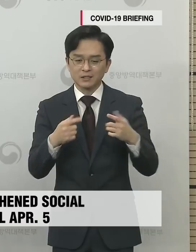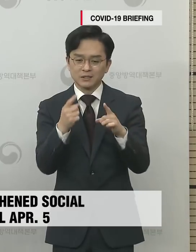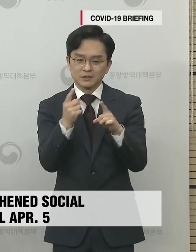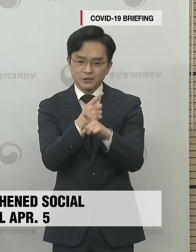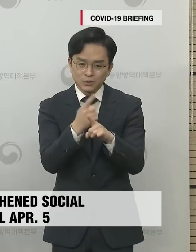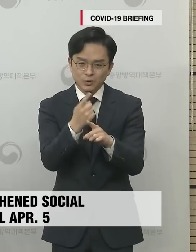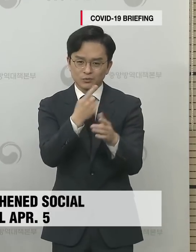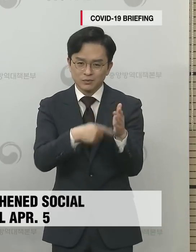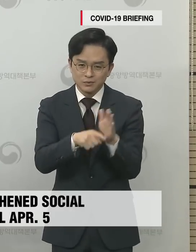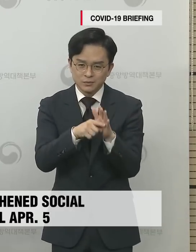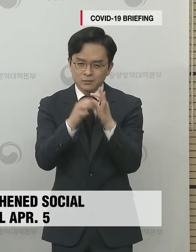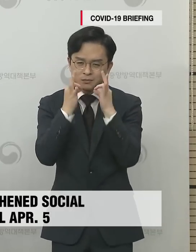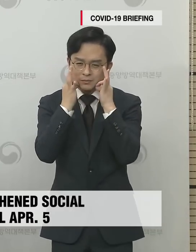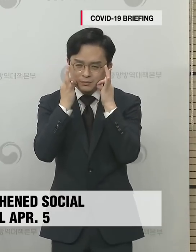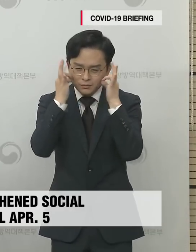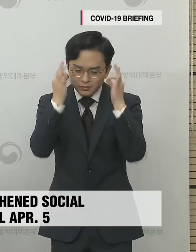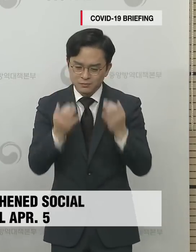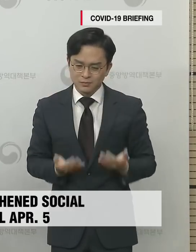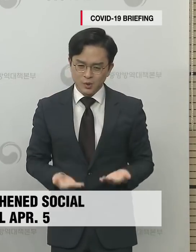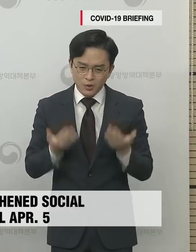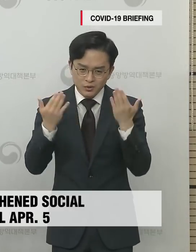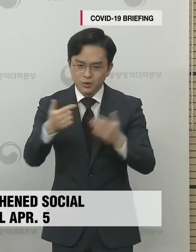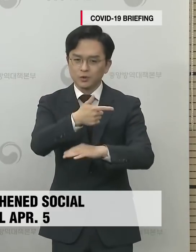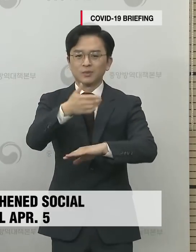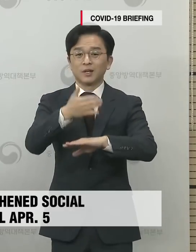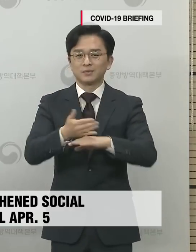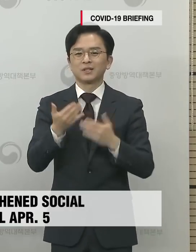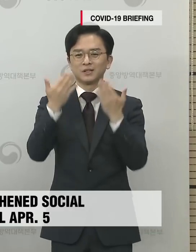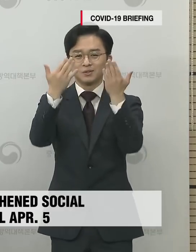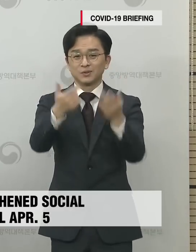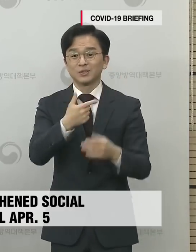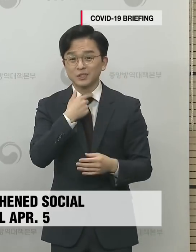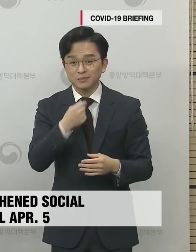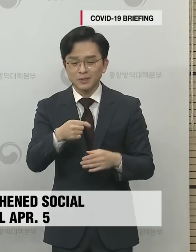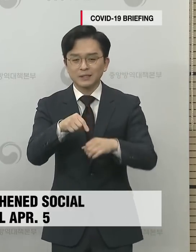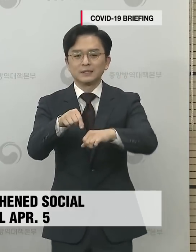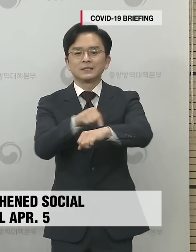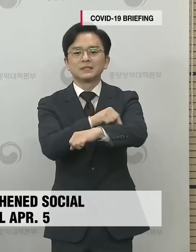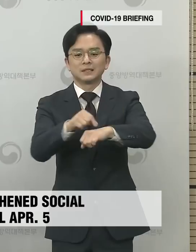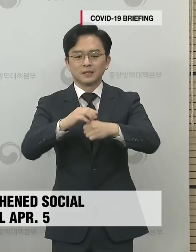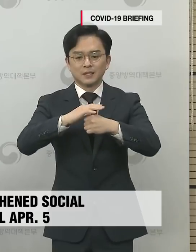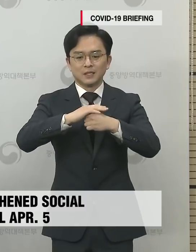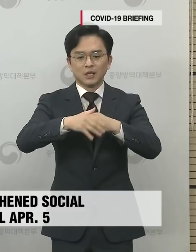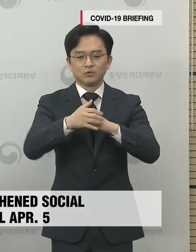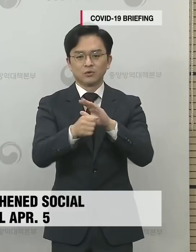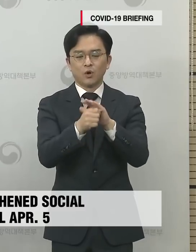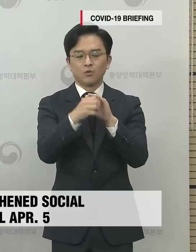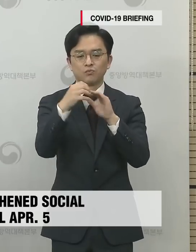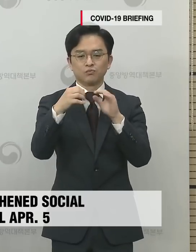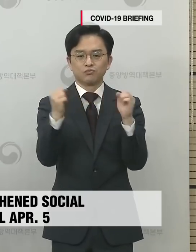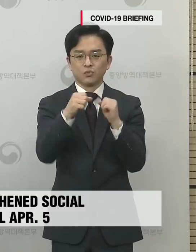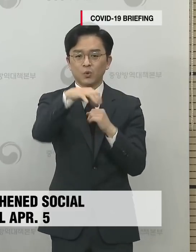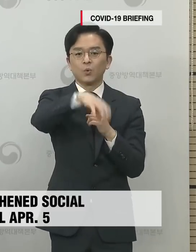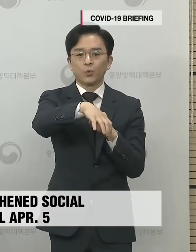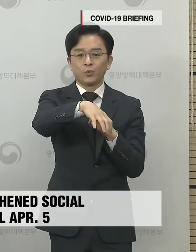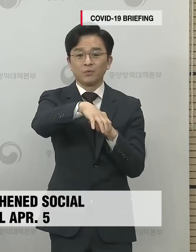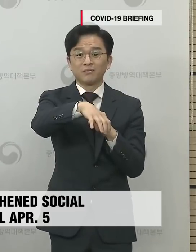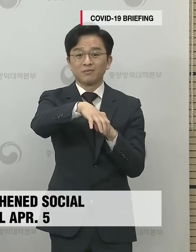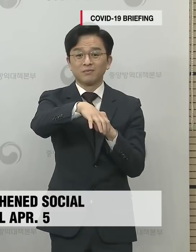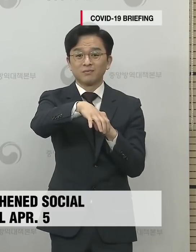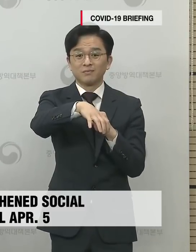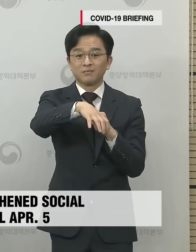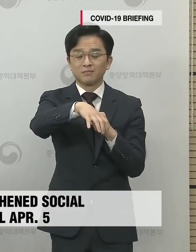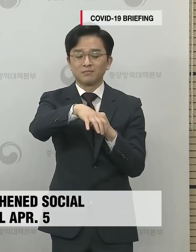are exerting their full efforts and dedication to help help in the front lines. And in Daegu region at